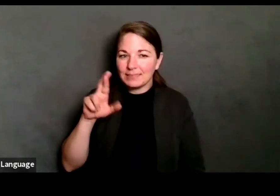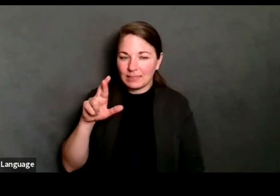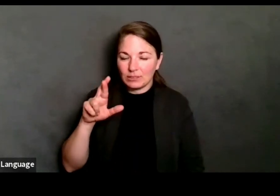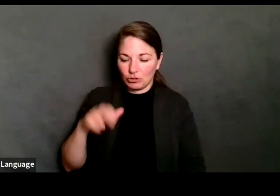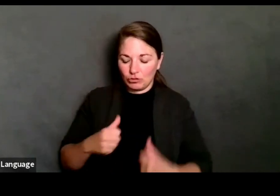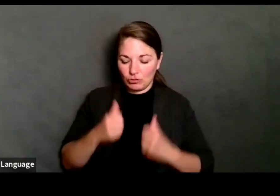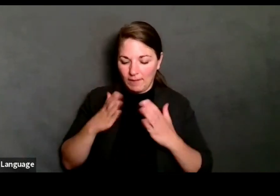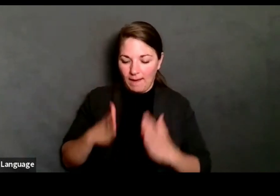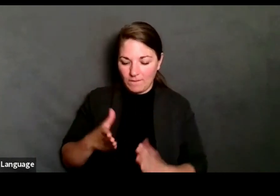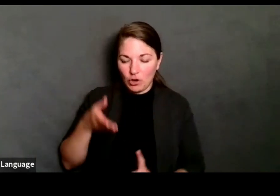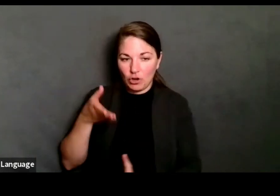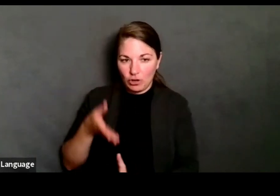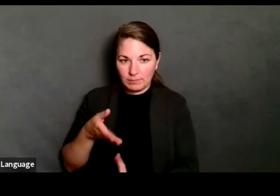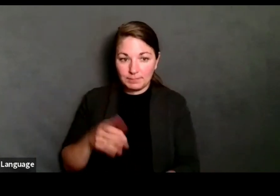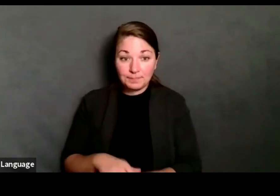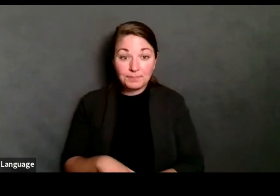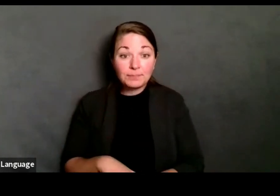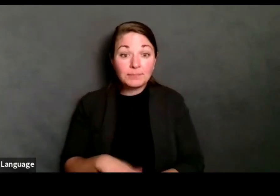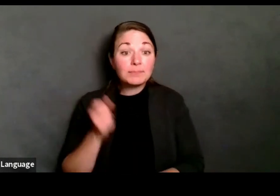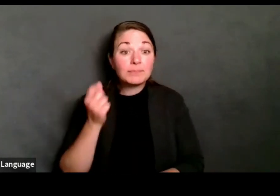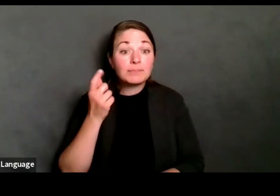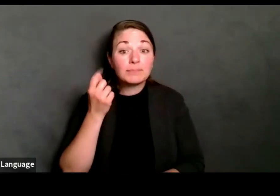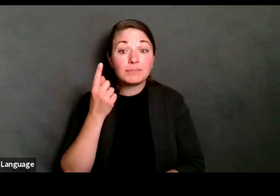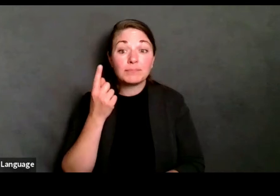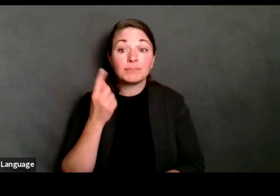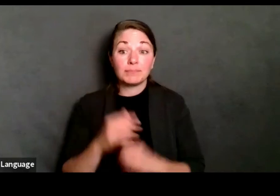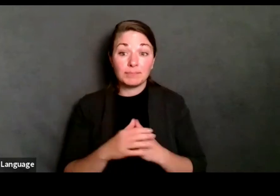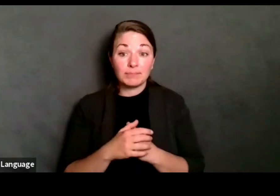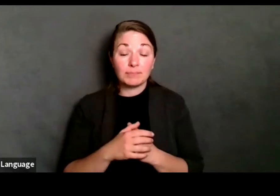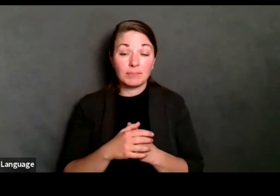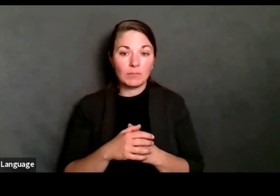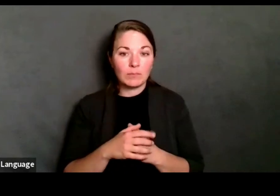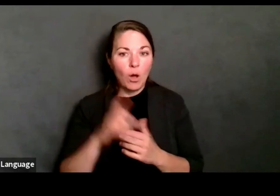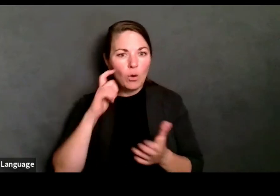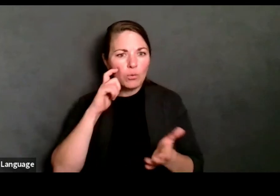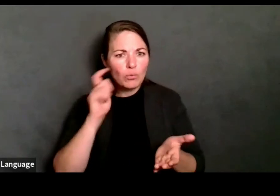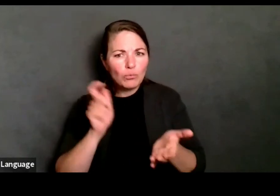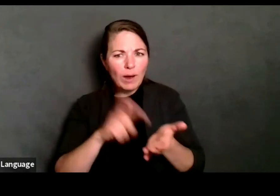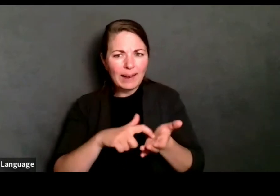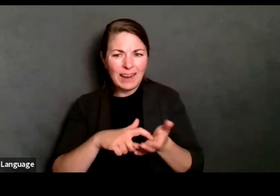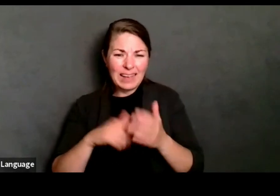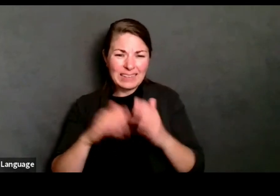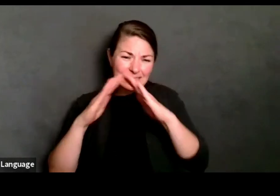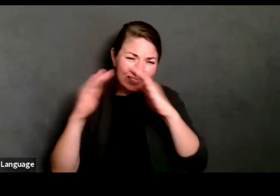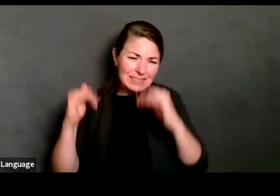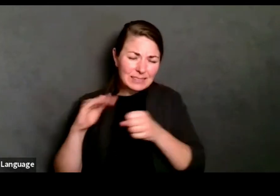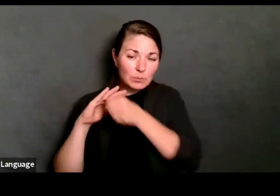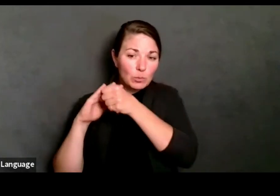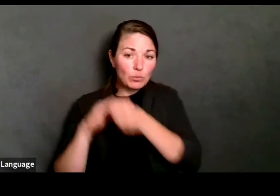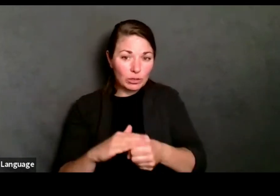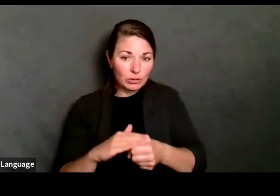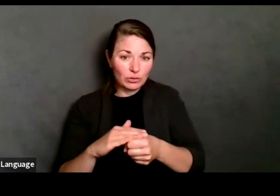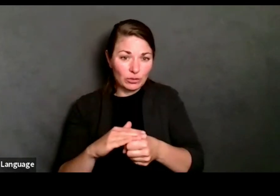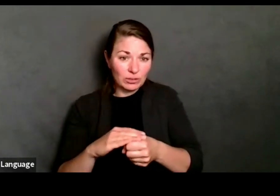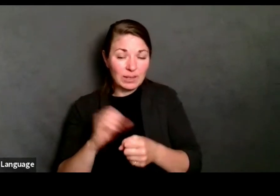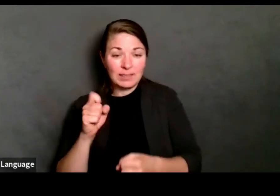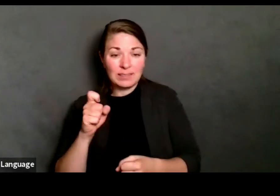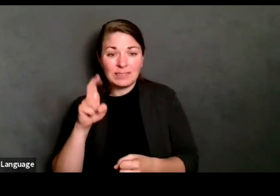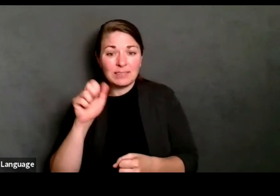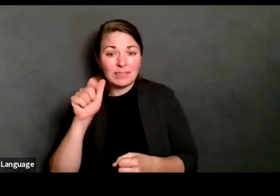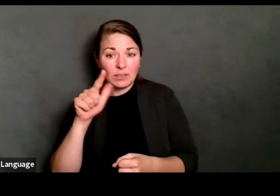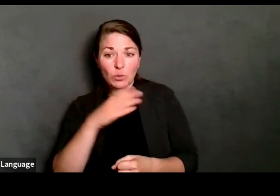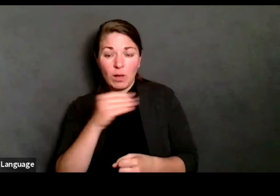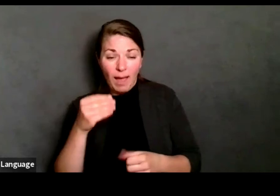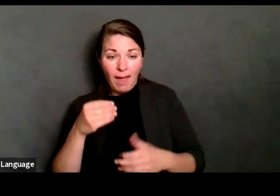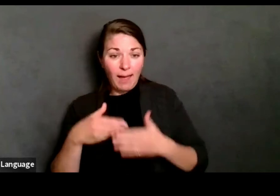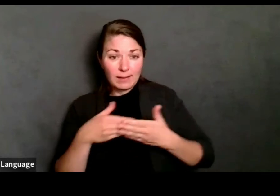practice. Recognize the effects of systemic oppression in sexual and reproductive care, and learn about it. We